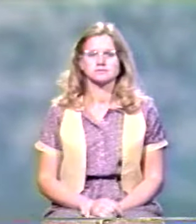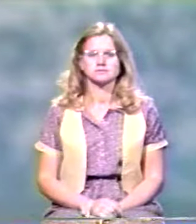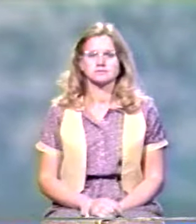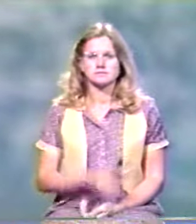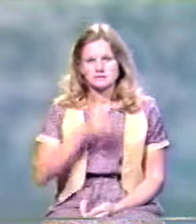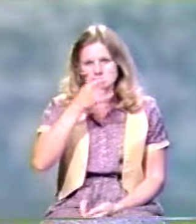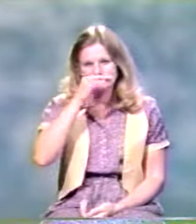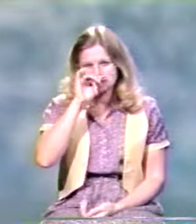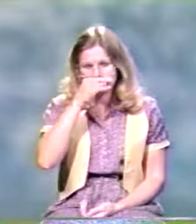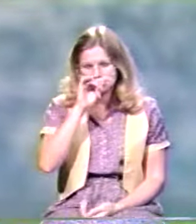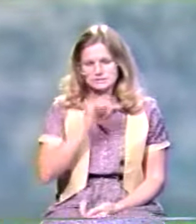Kids.